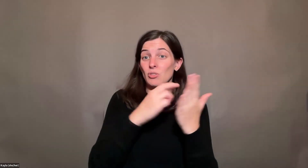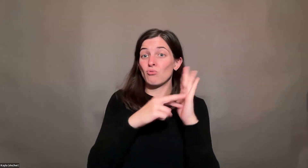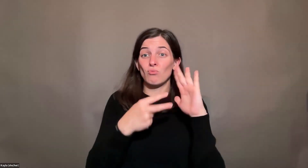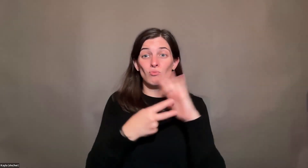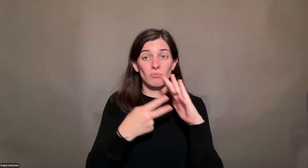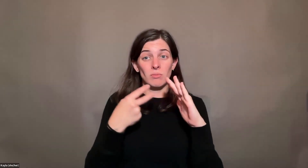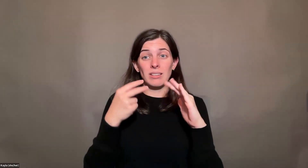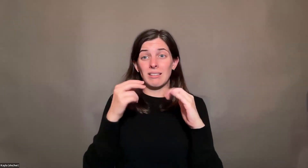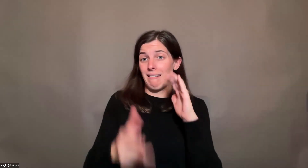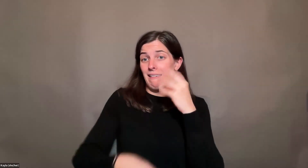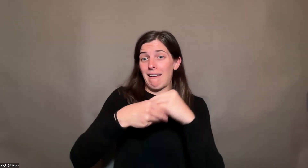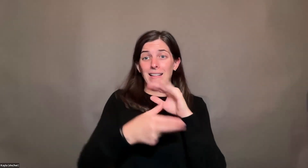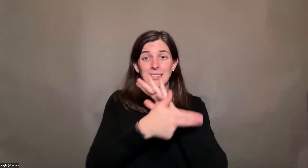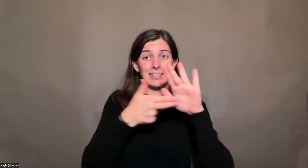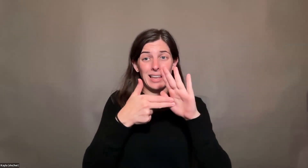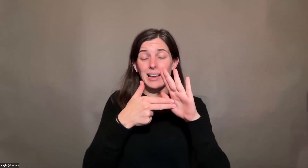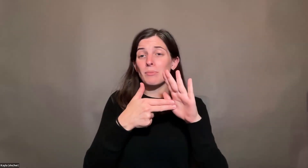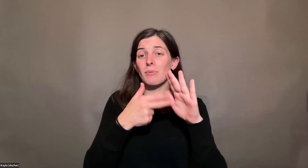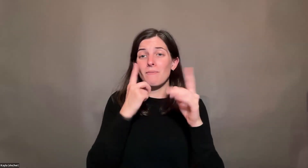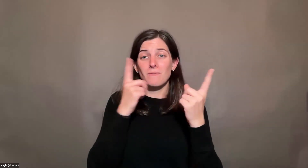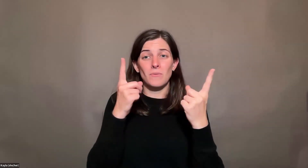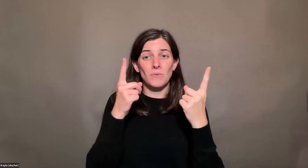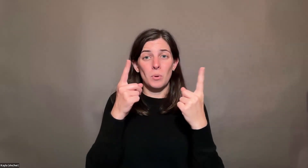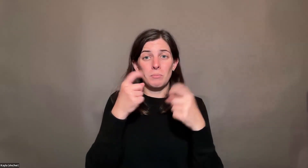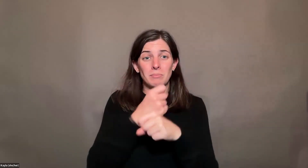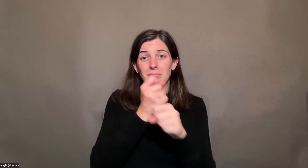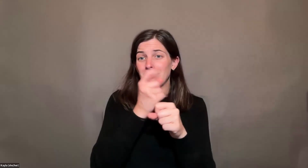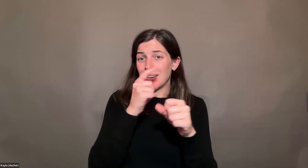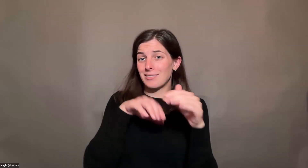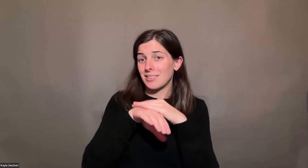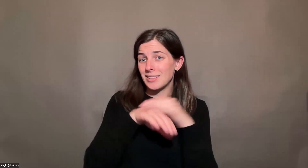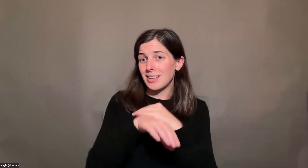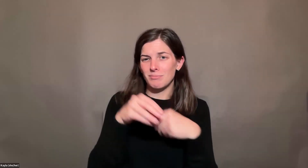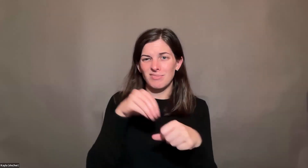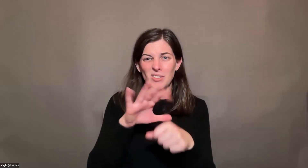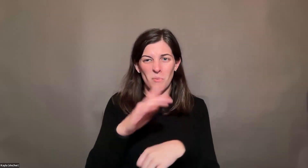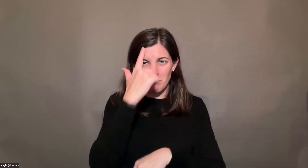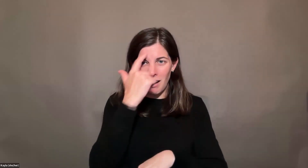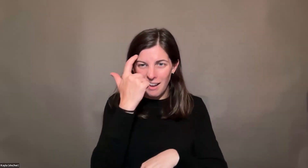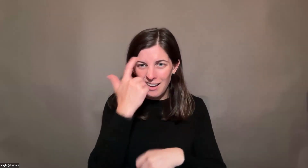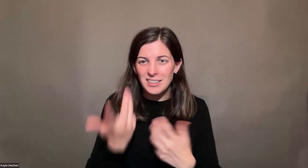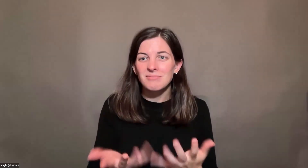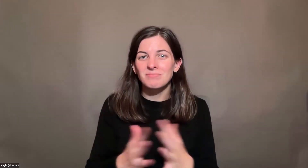so when you are actually keep accessibility in your minds, and then you must add